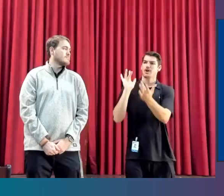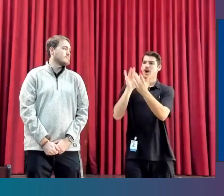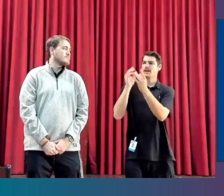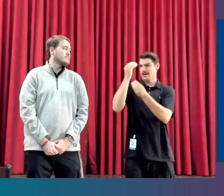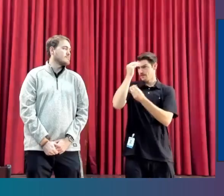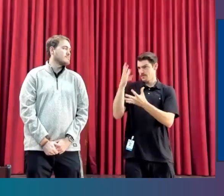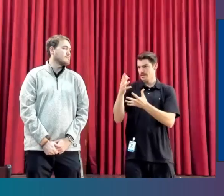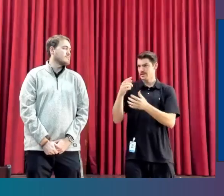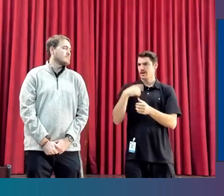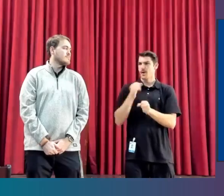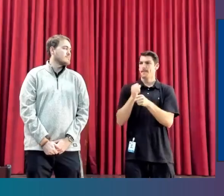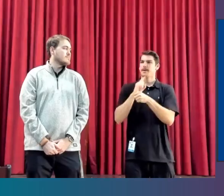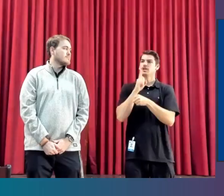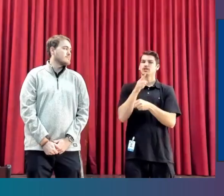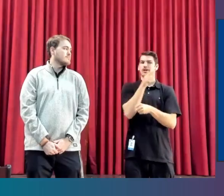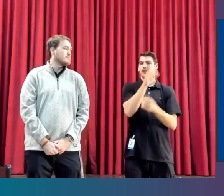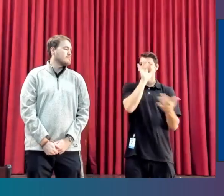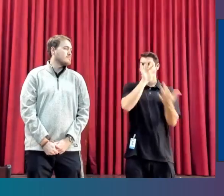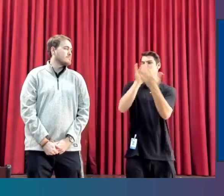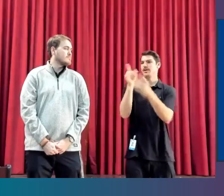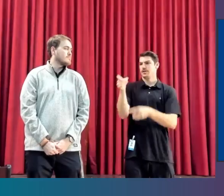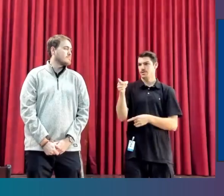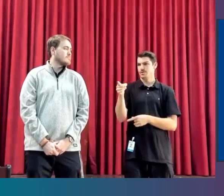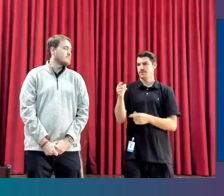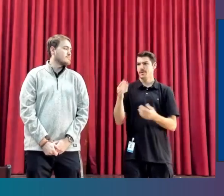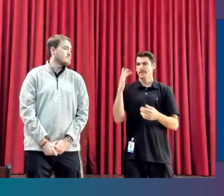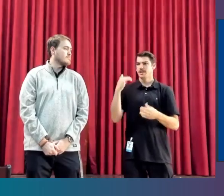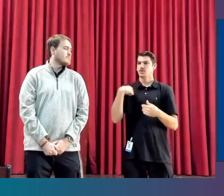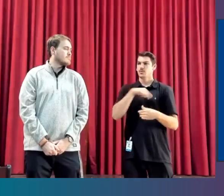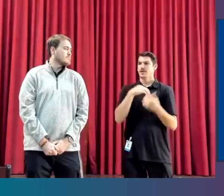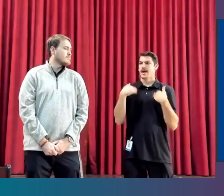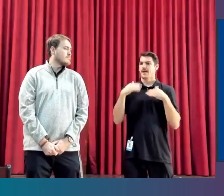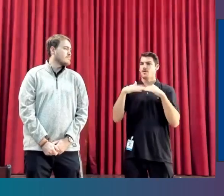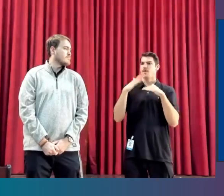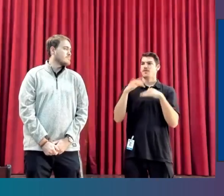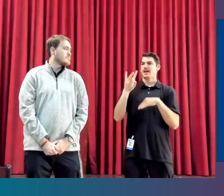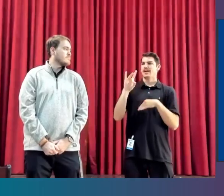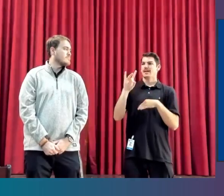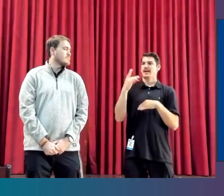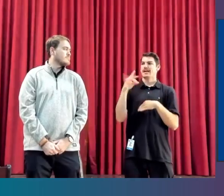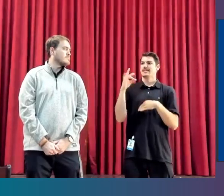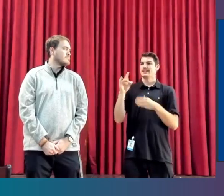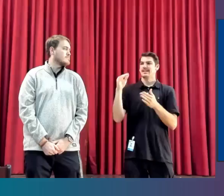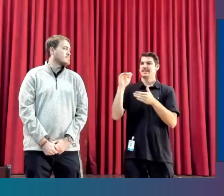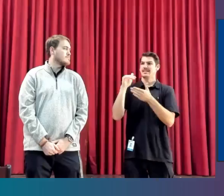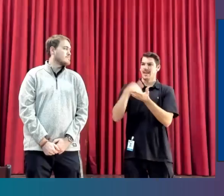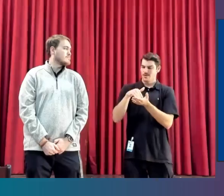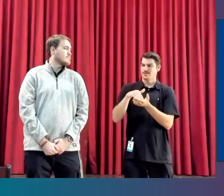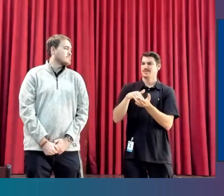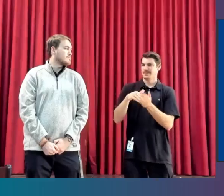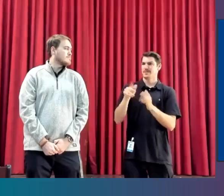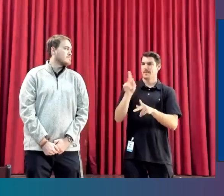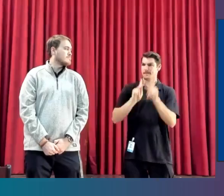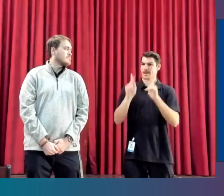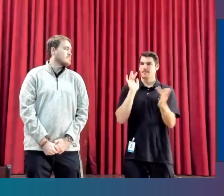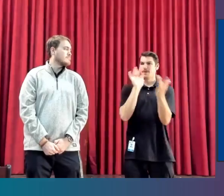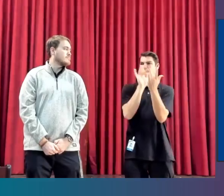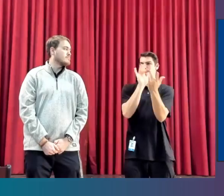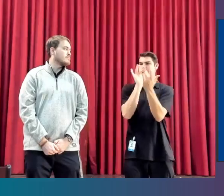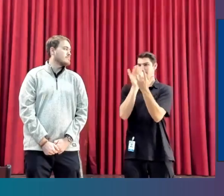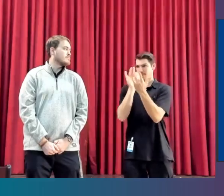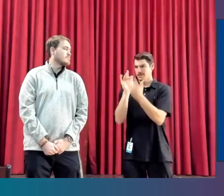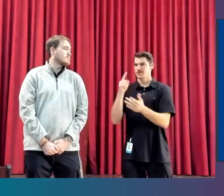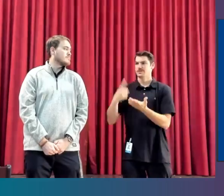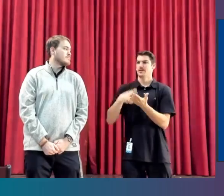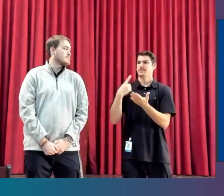by them. We get over 18,000 people reaching out per year, so sometimes those calls do